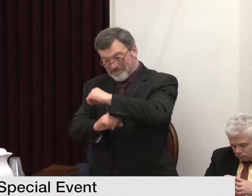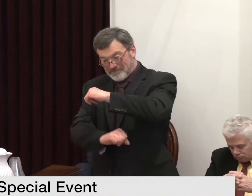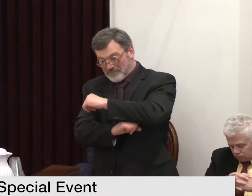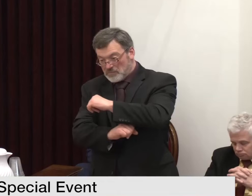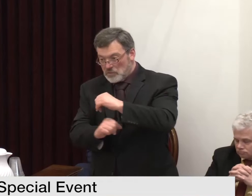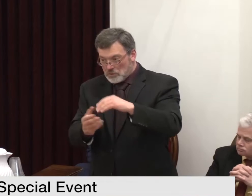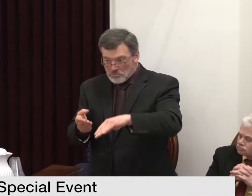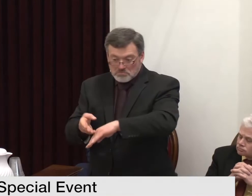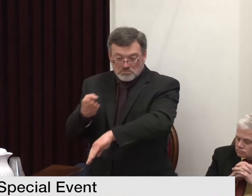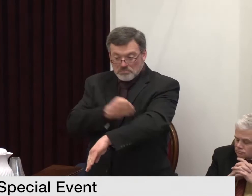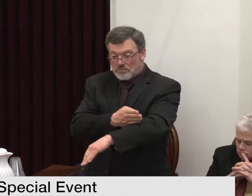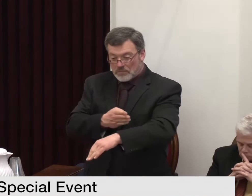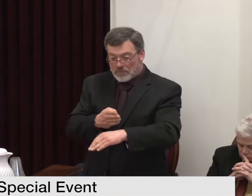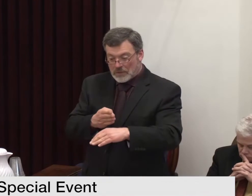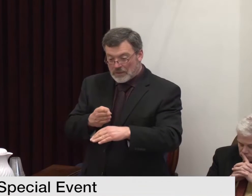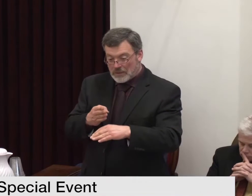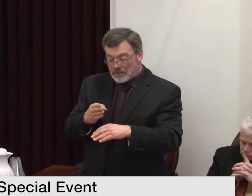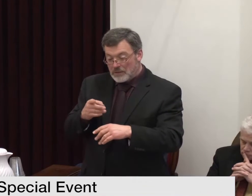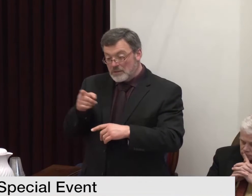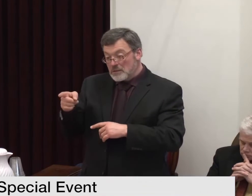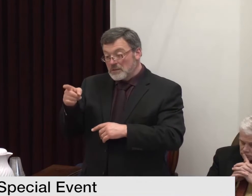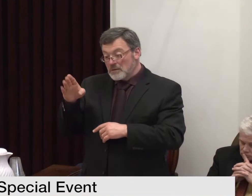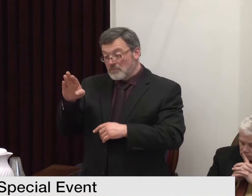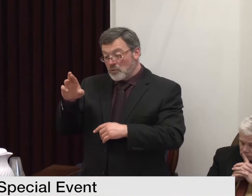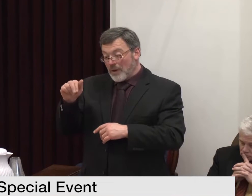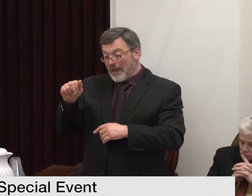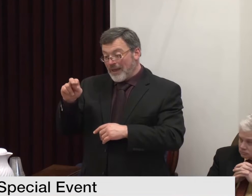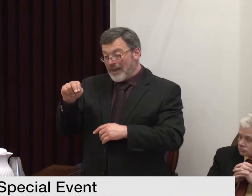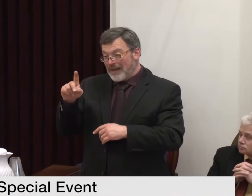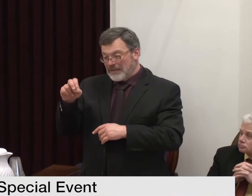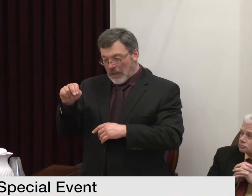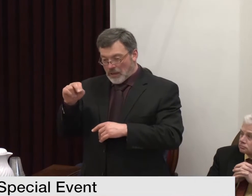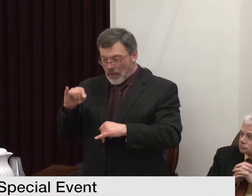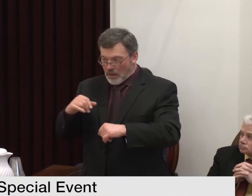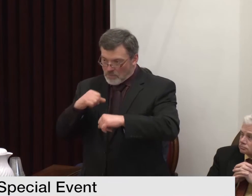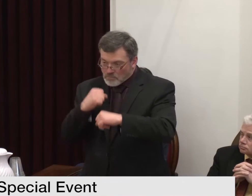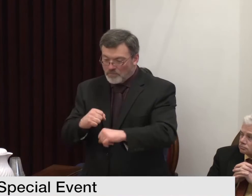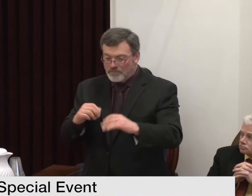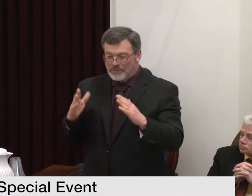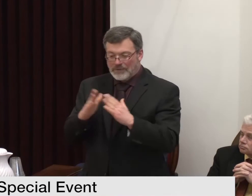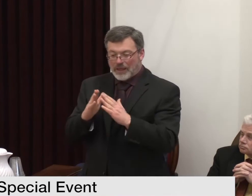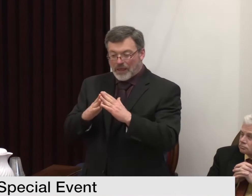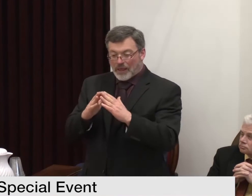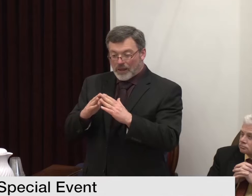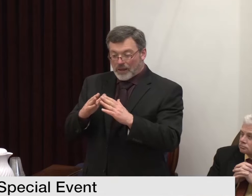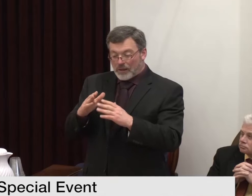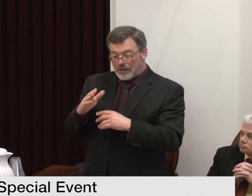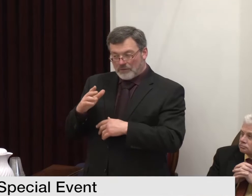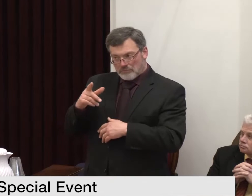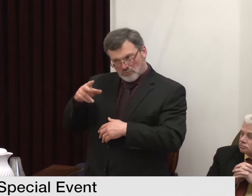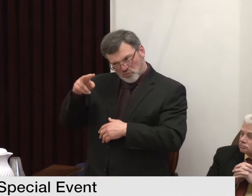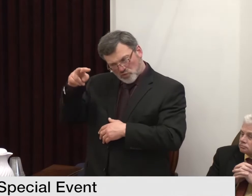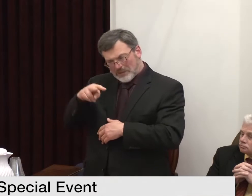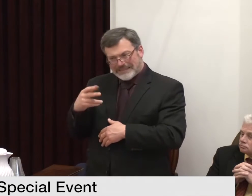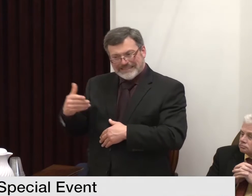Brandon, which has helped a downtown devastated by Irene withstand the storms that followed.